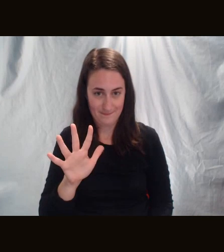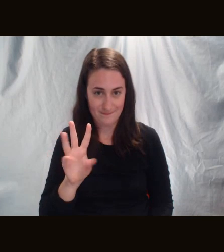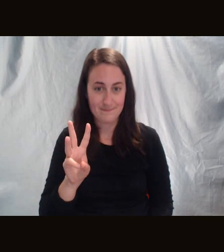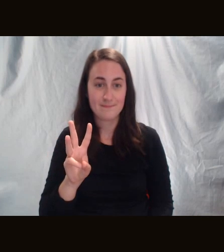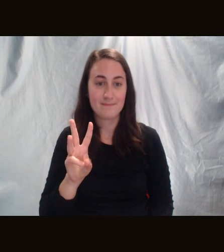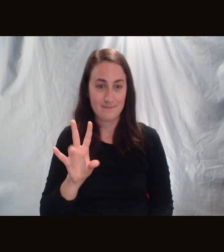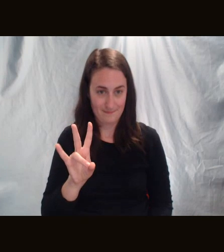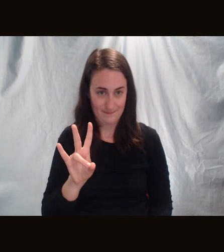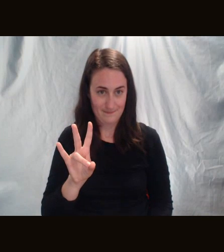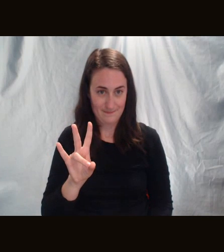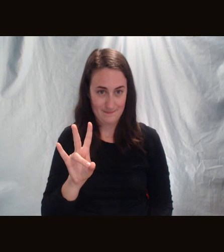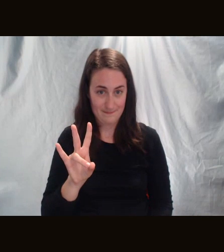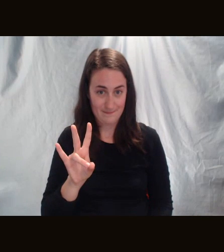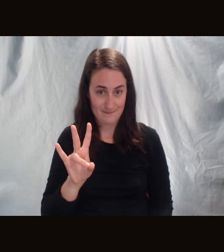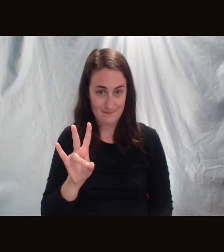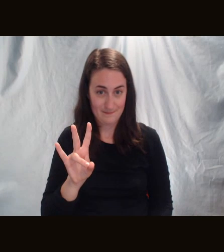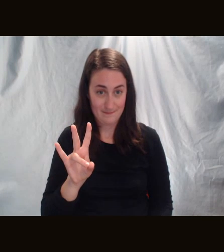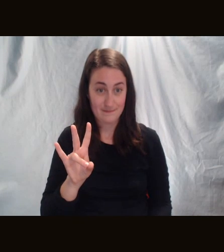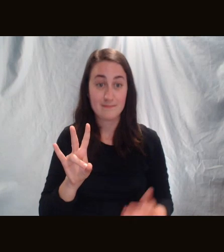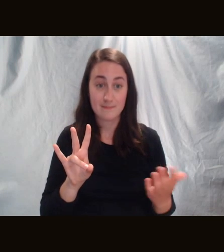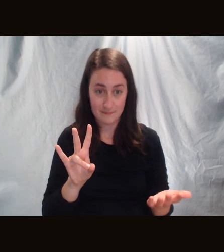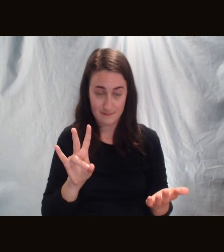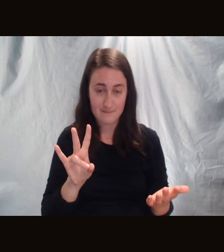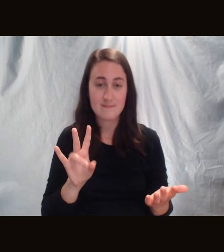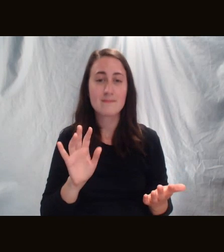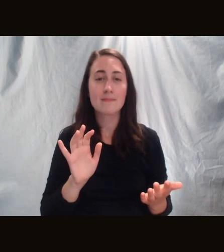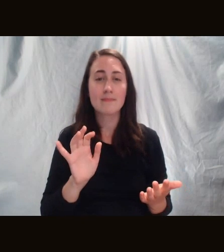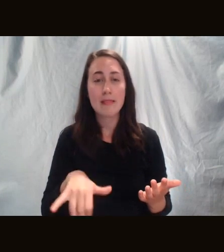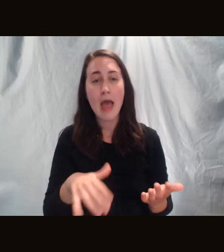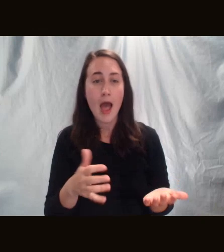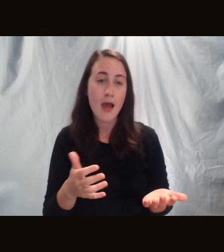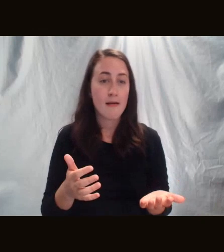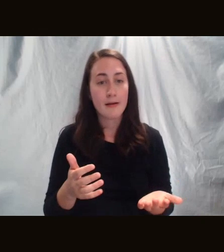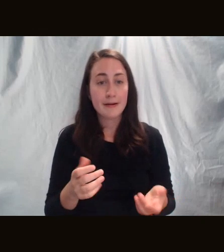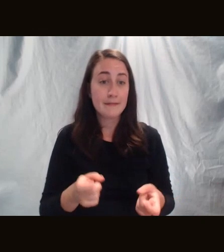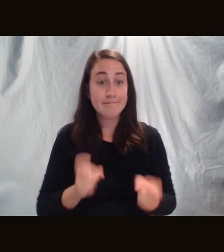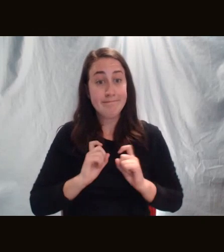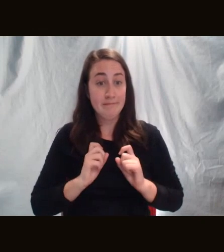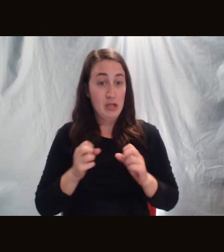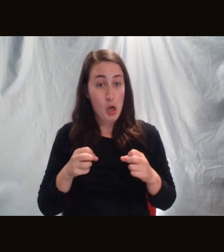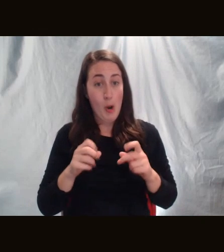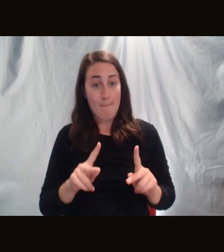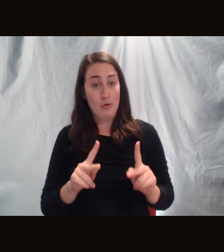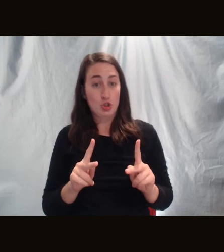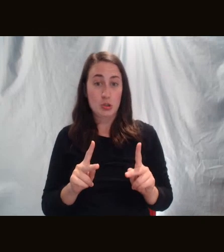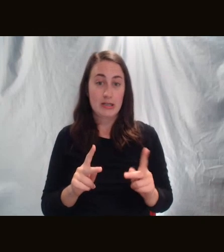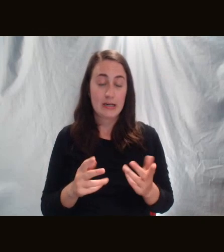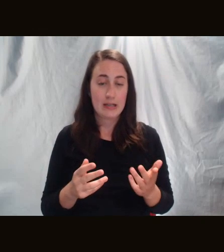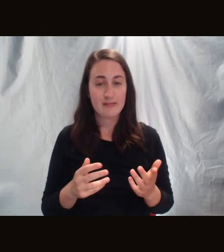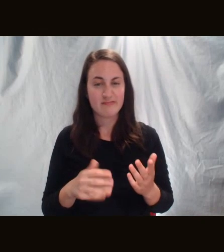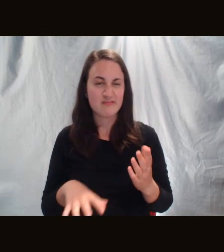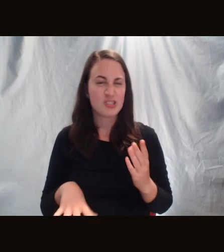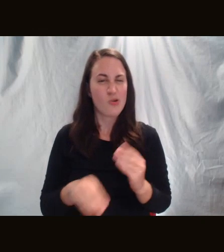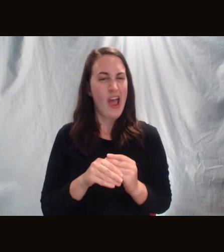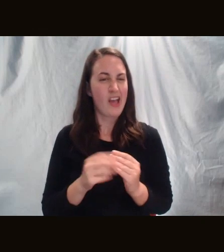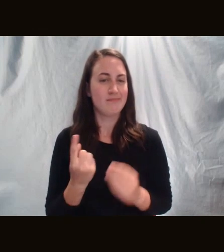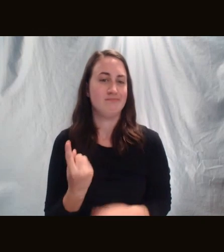5, 6, 7. Now this gives me an opportunity to add another little something,